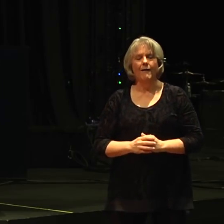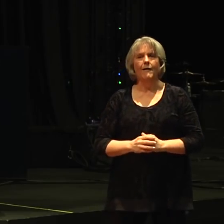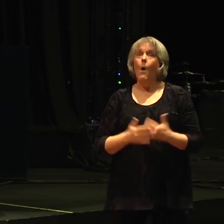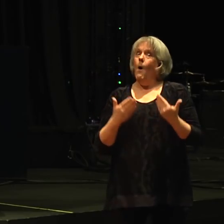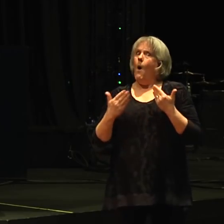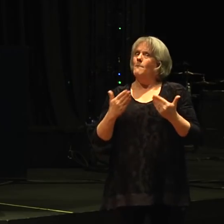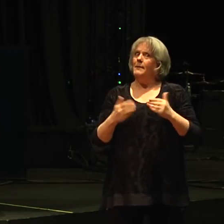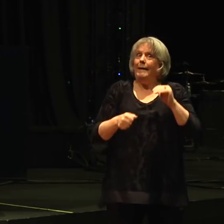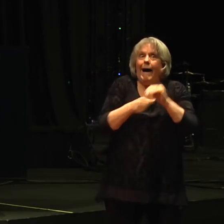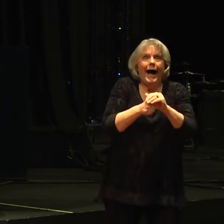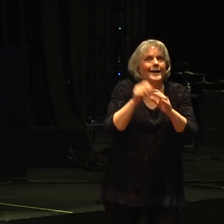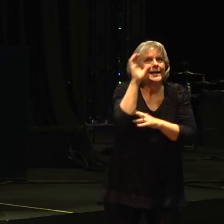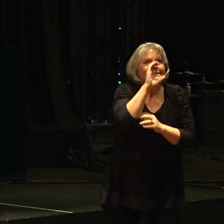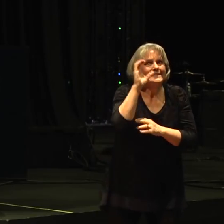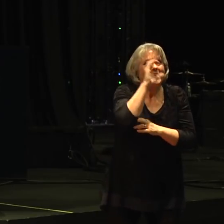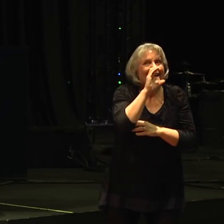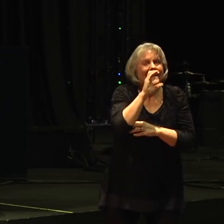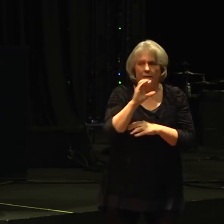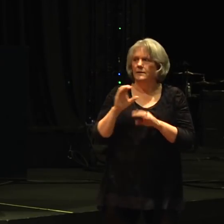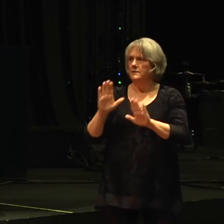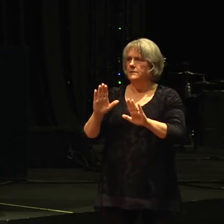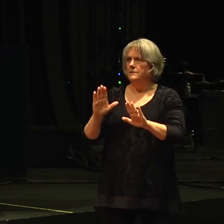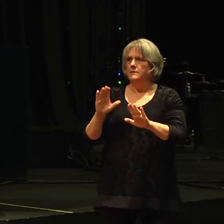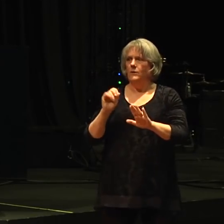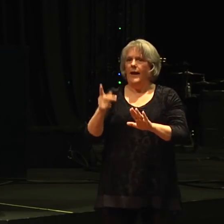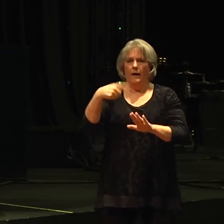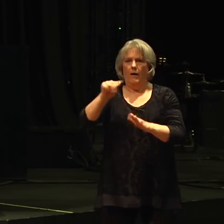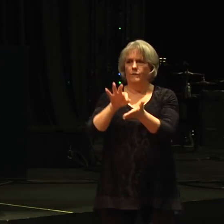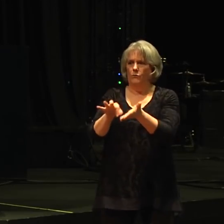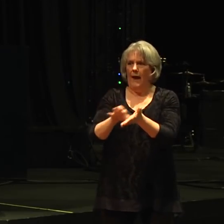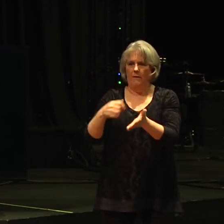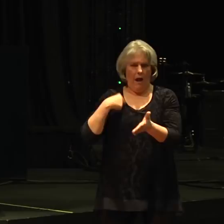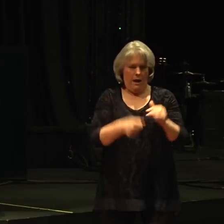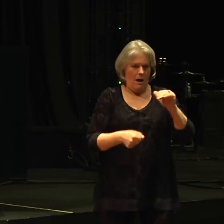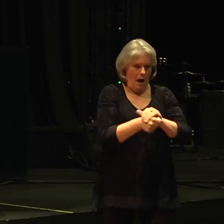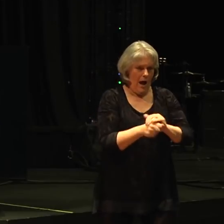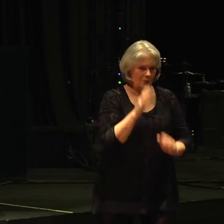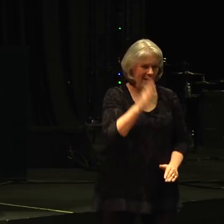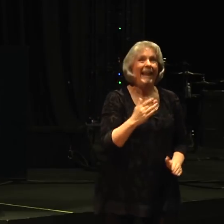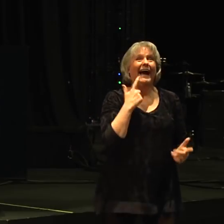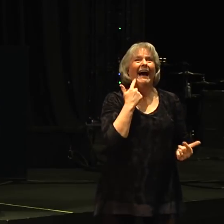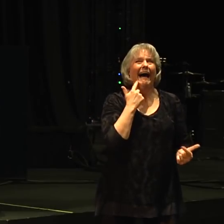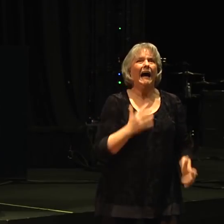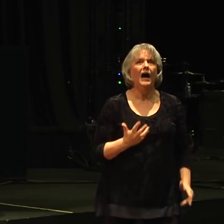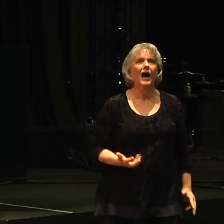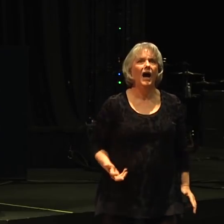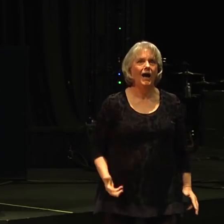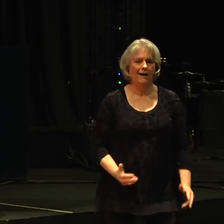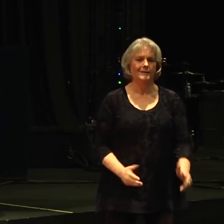Or play hide and seek. Okay. You guys count. I'm gonna hide.